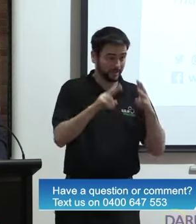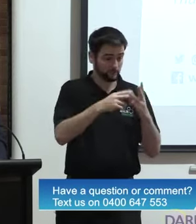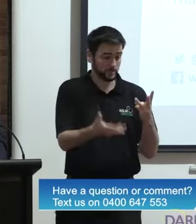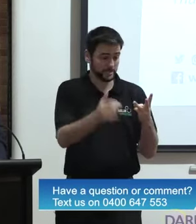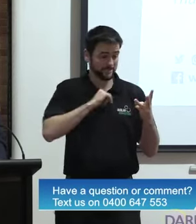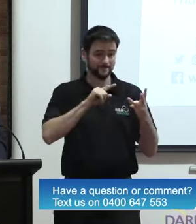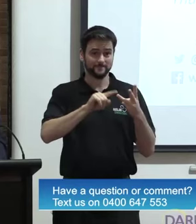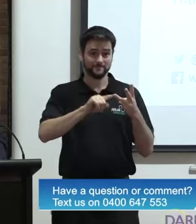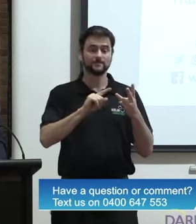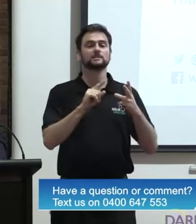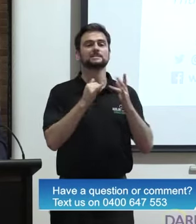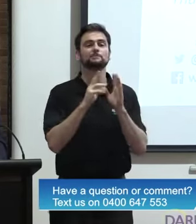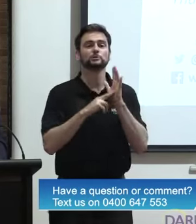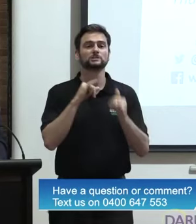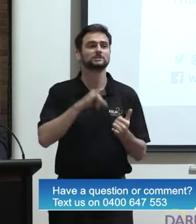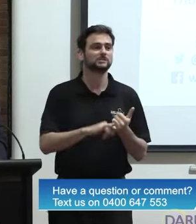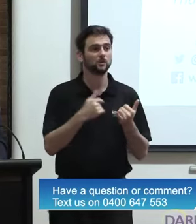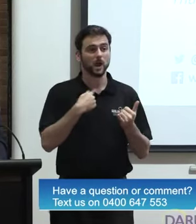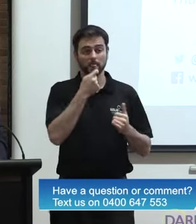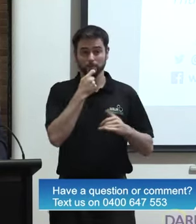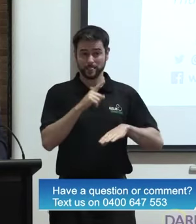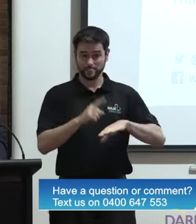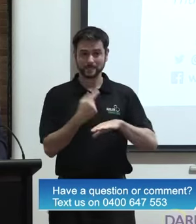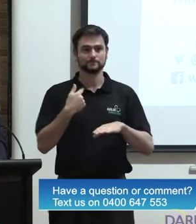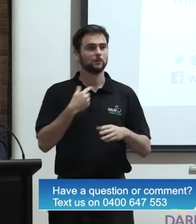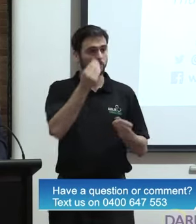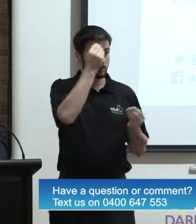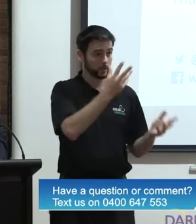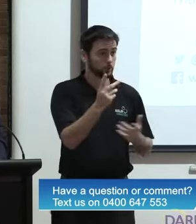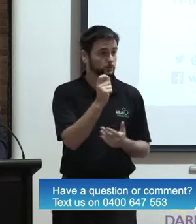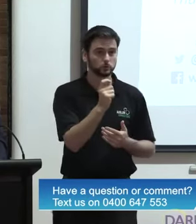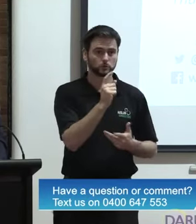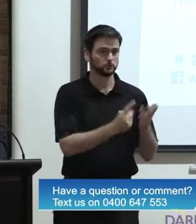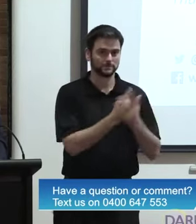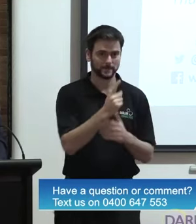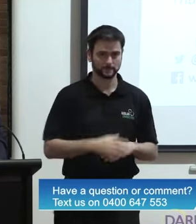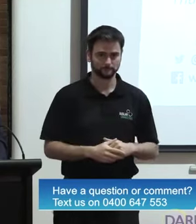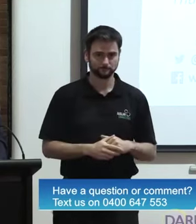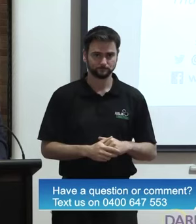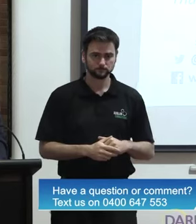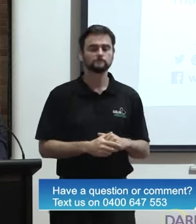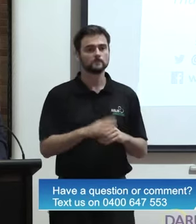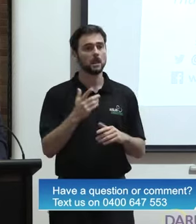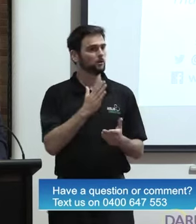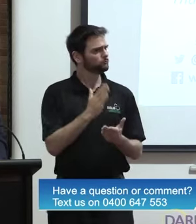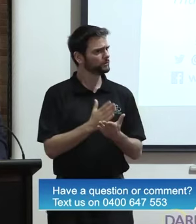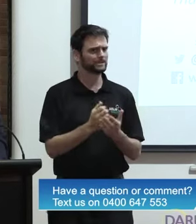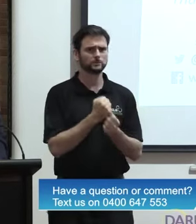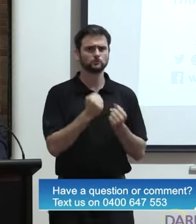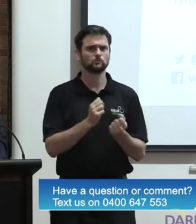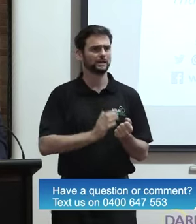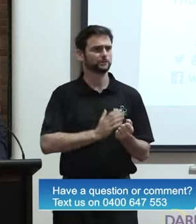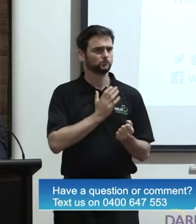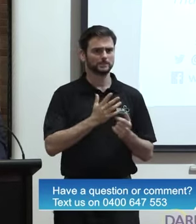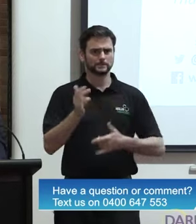a little bit late, but we'll let organisations know as soon as possible. And what I can say is that there was really strong interest and some